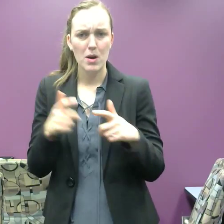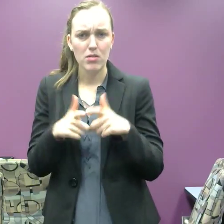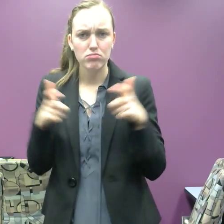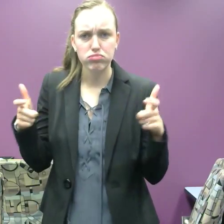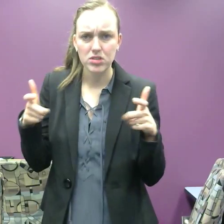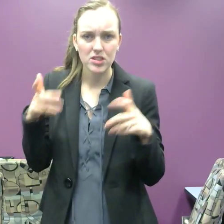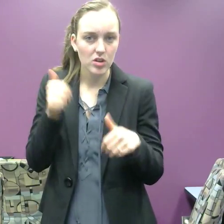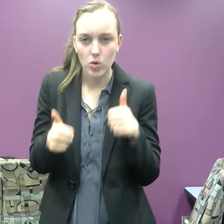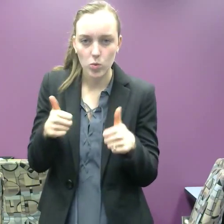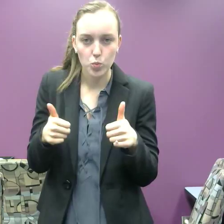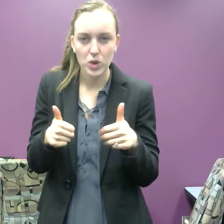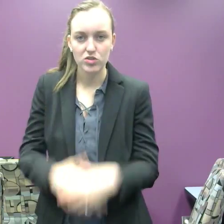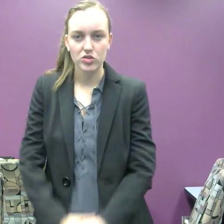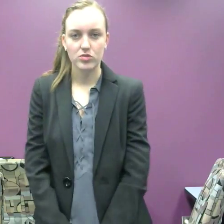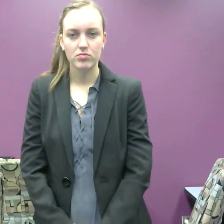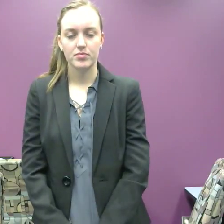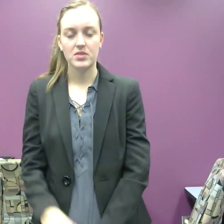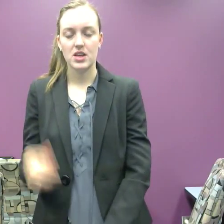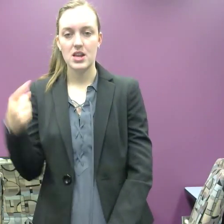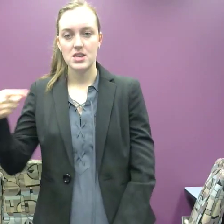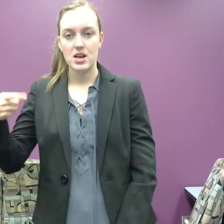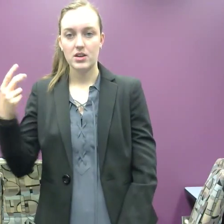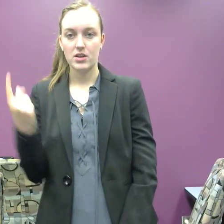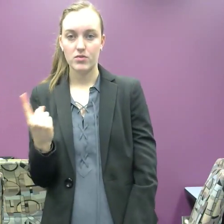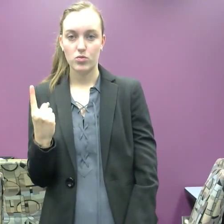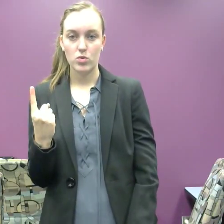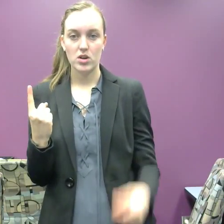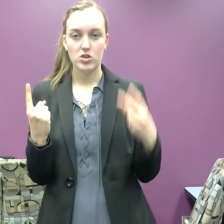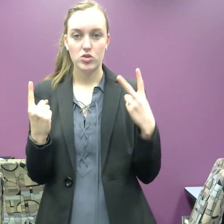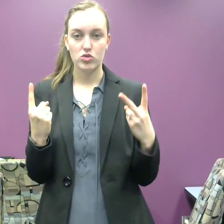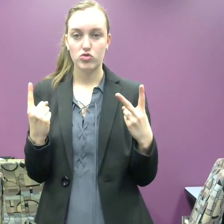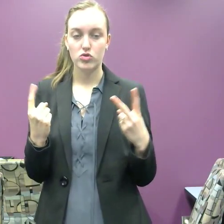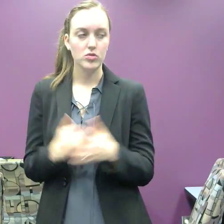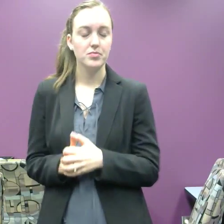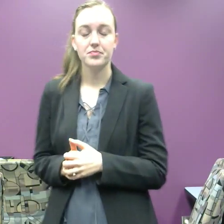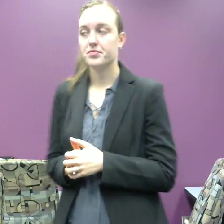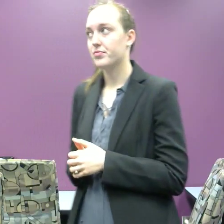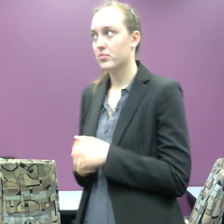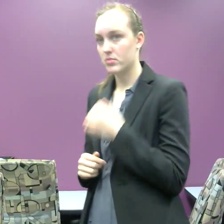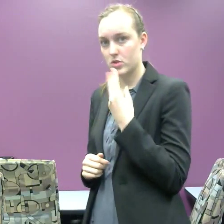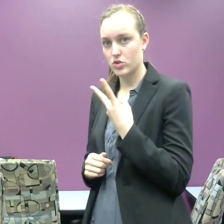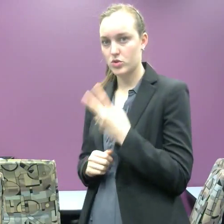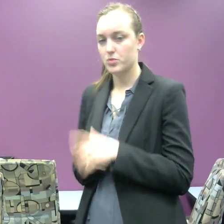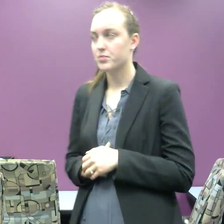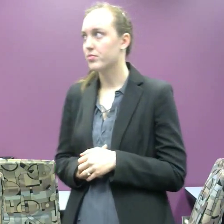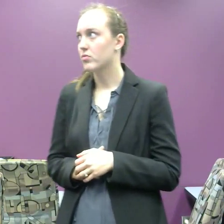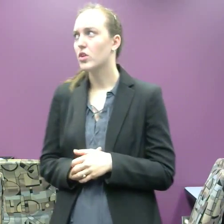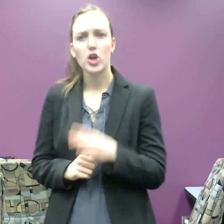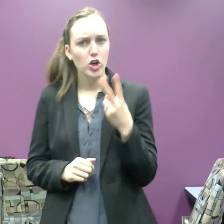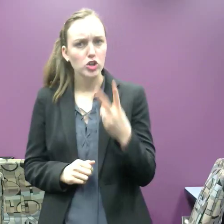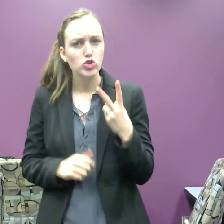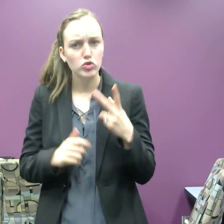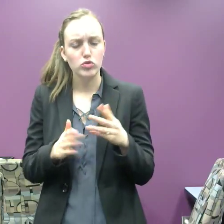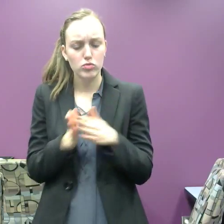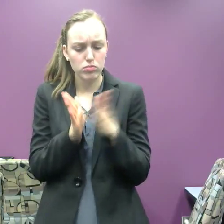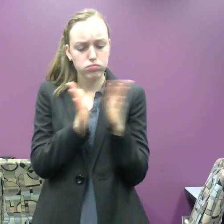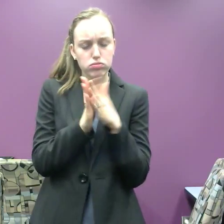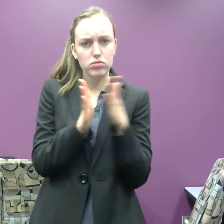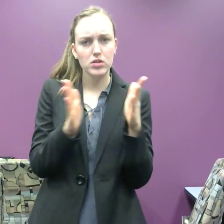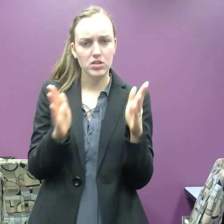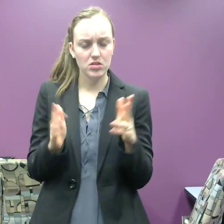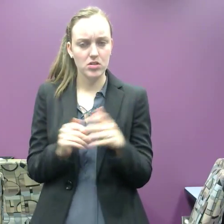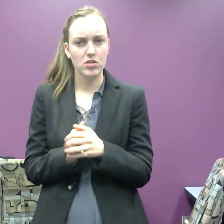Would anyone like to guess which is larger there? 2 is larger again. Do you know why it's larger? Can you get a feel from